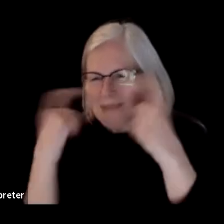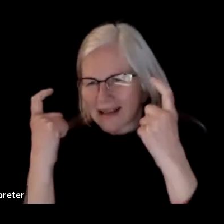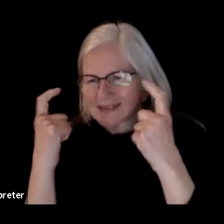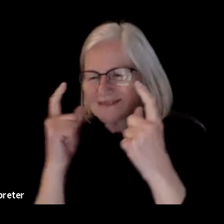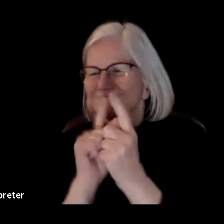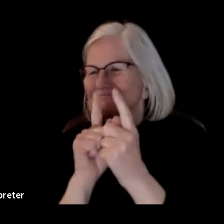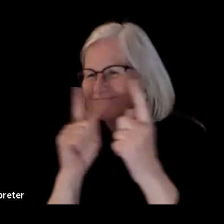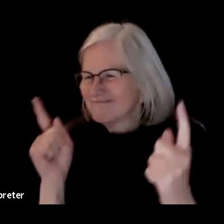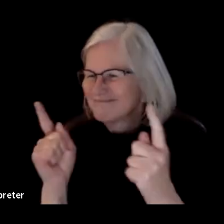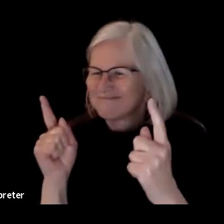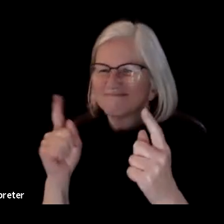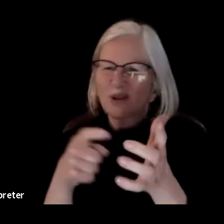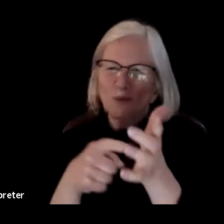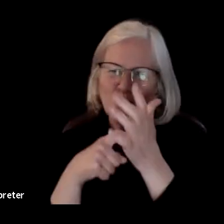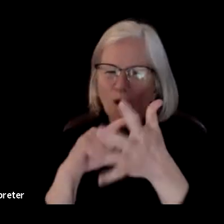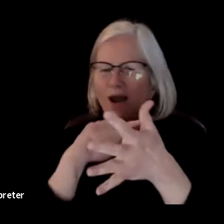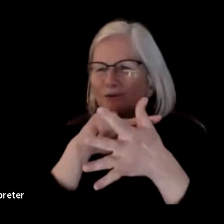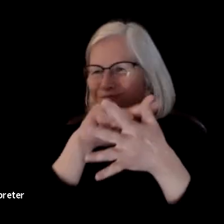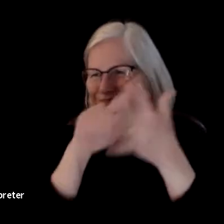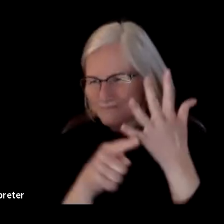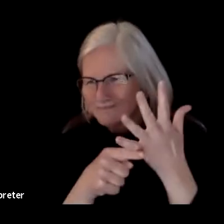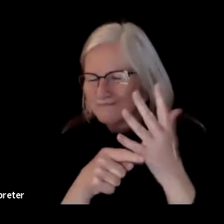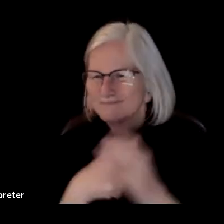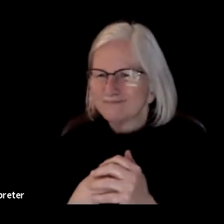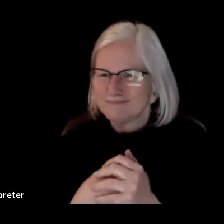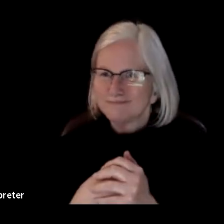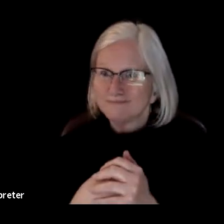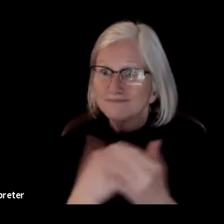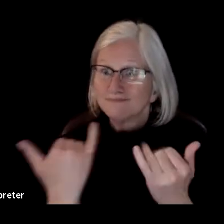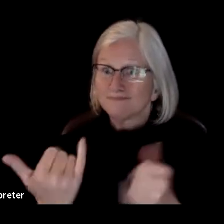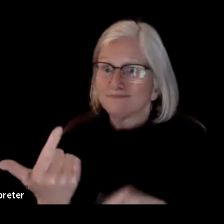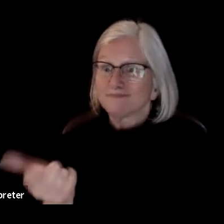you. Commissioner Malcolm, I'll turn it back to you.